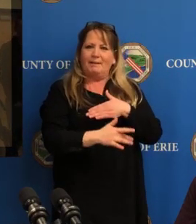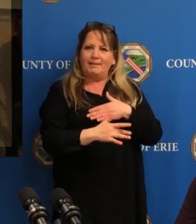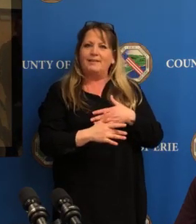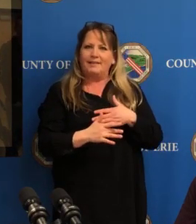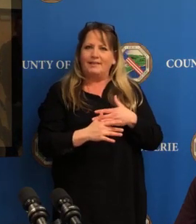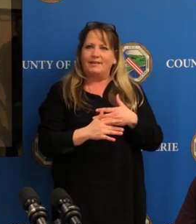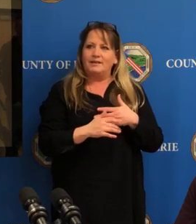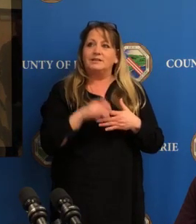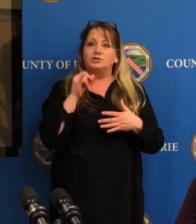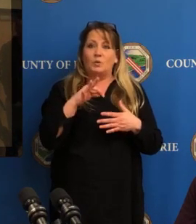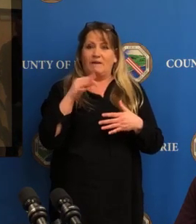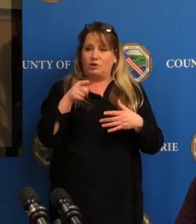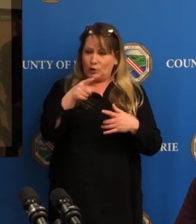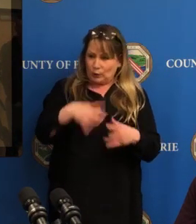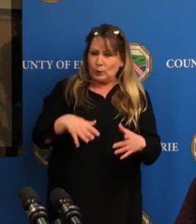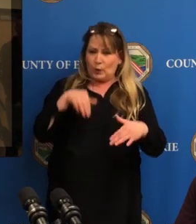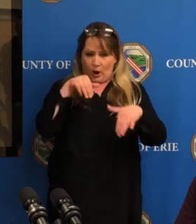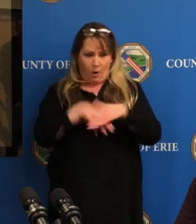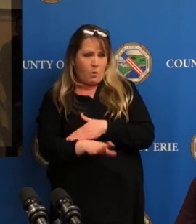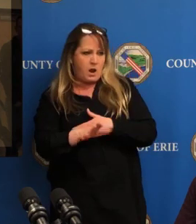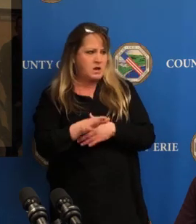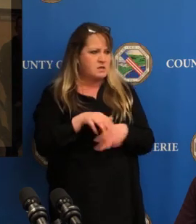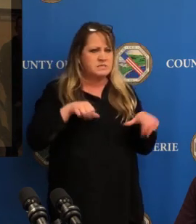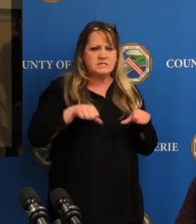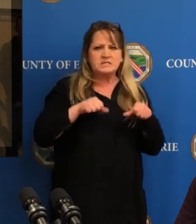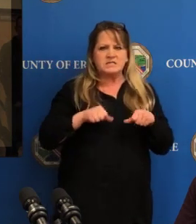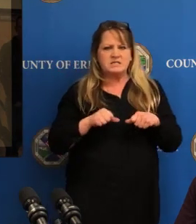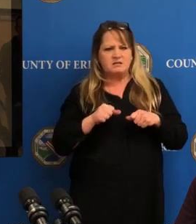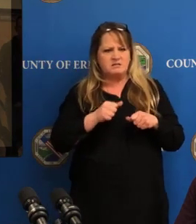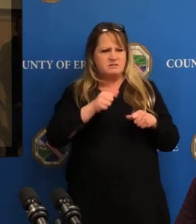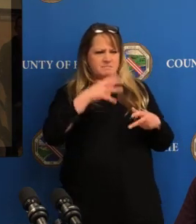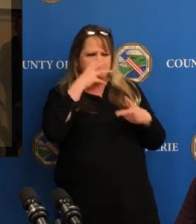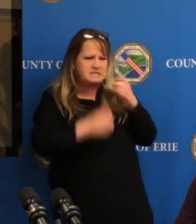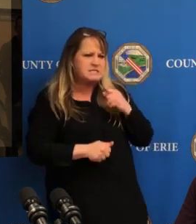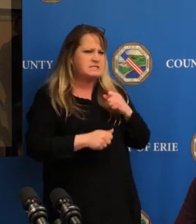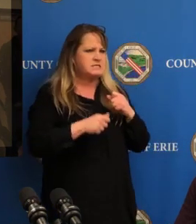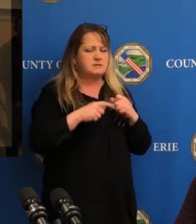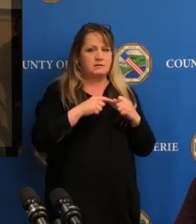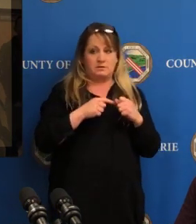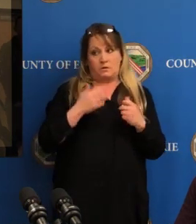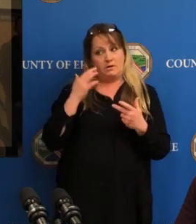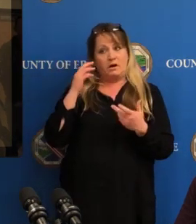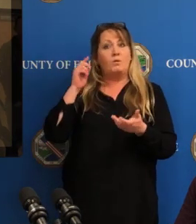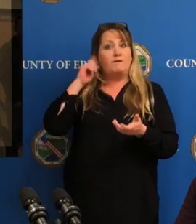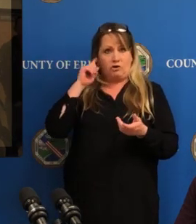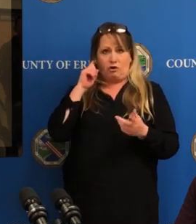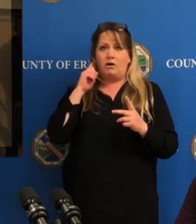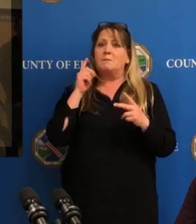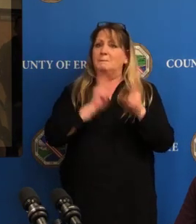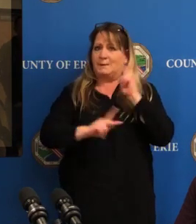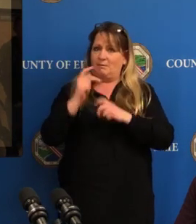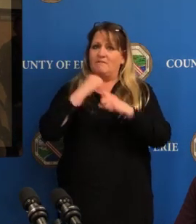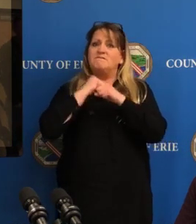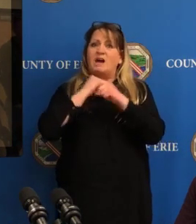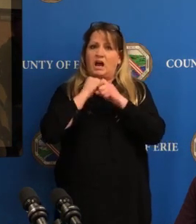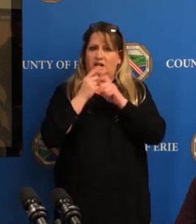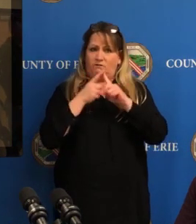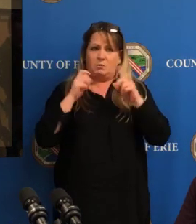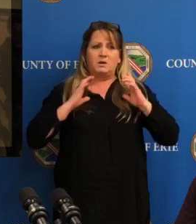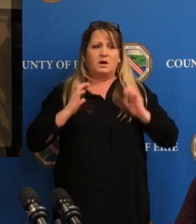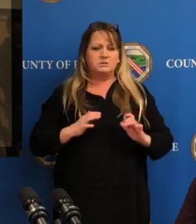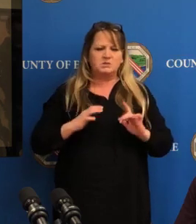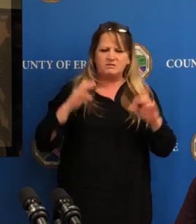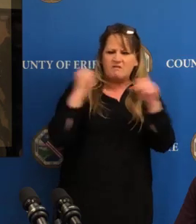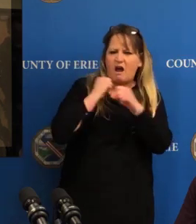And if you go in there and you're really being nasty, we've heard issues in some of the places of fights among customers who are fighting